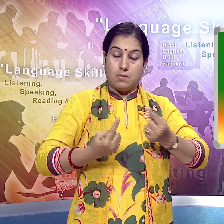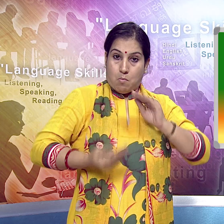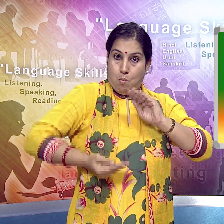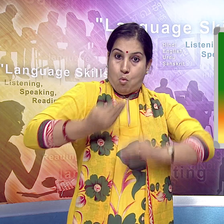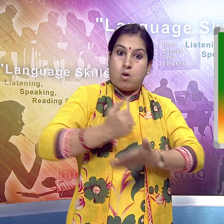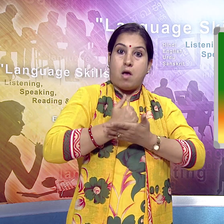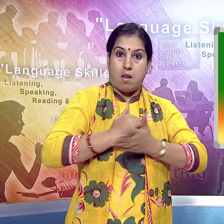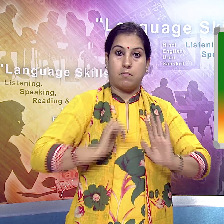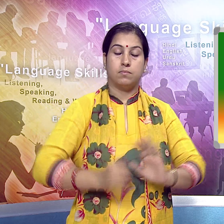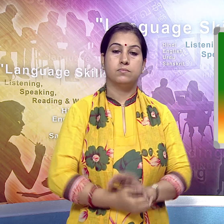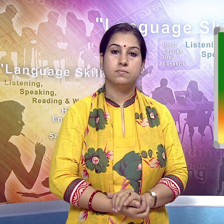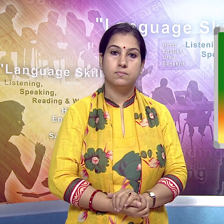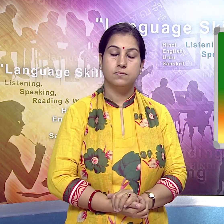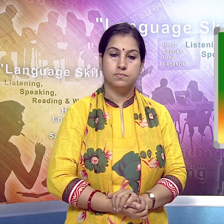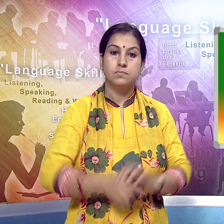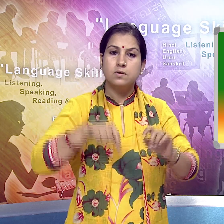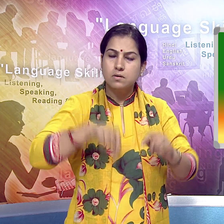Now we will talk about vitamin K.